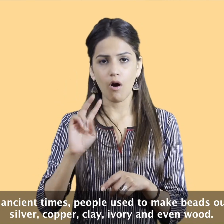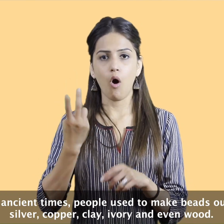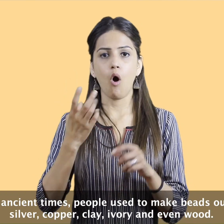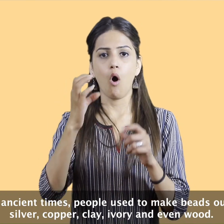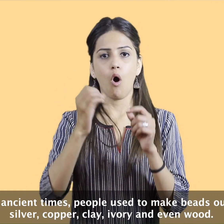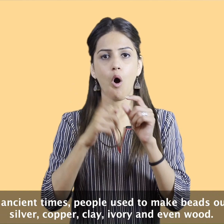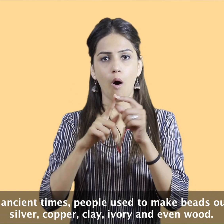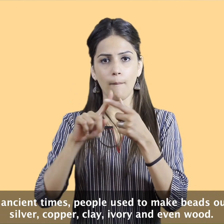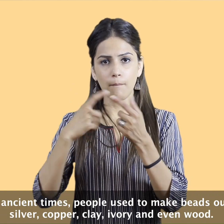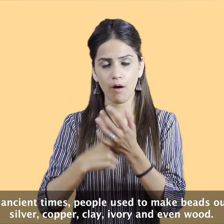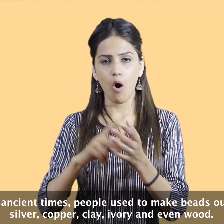and even wood.